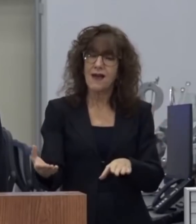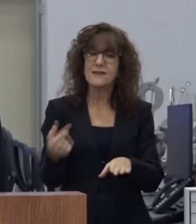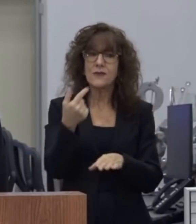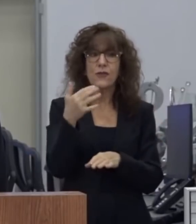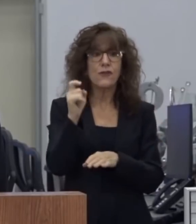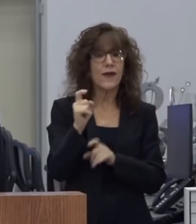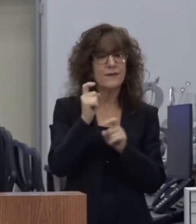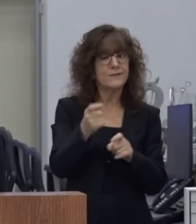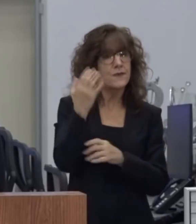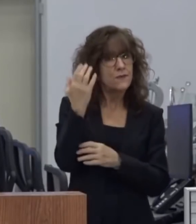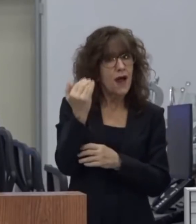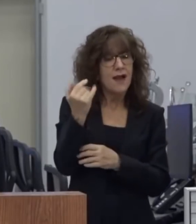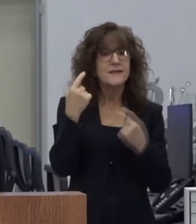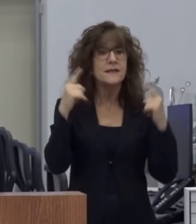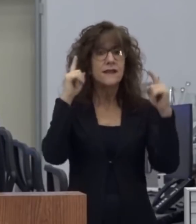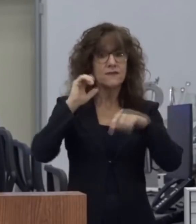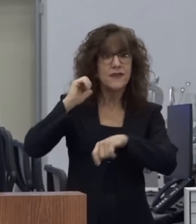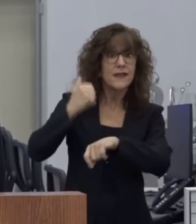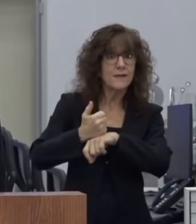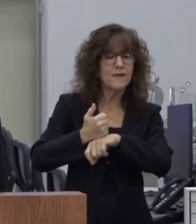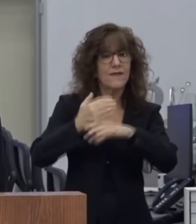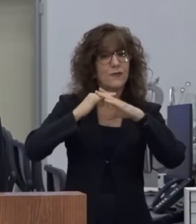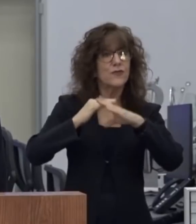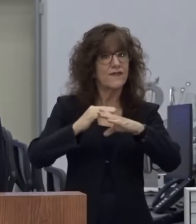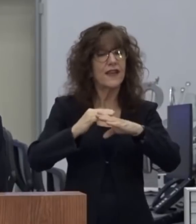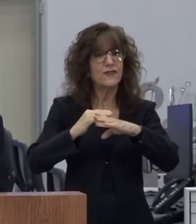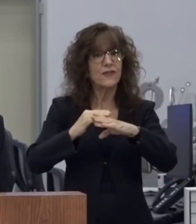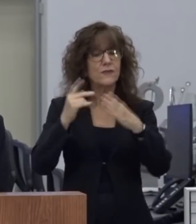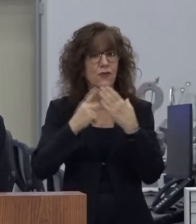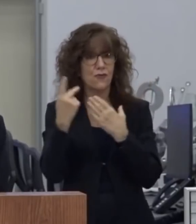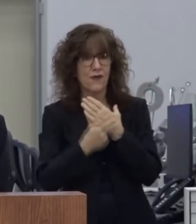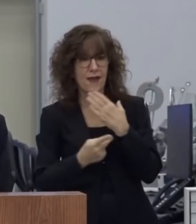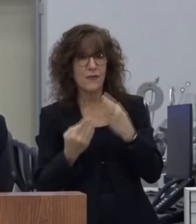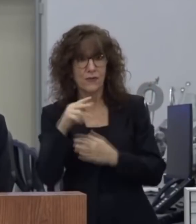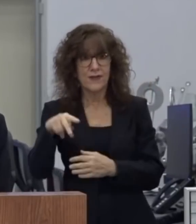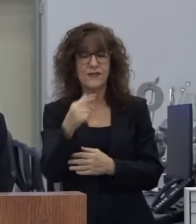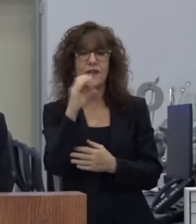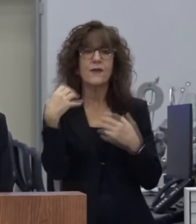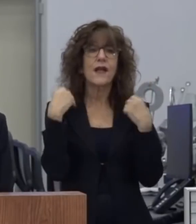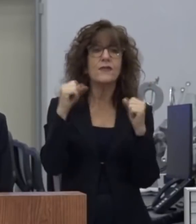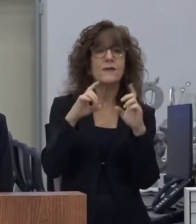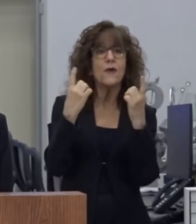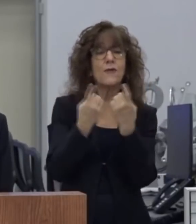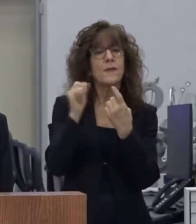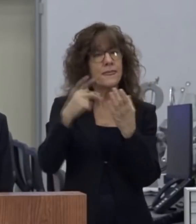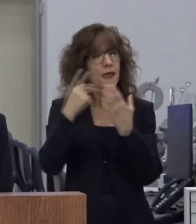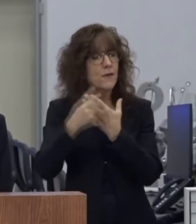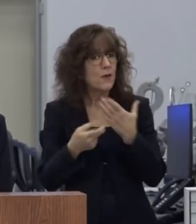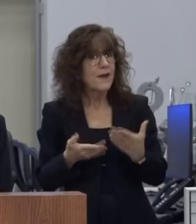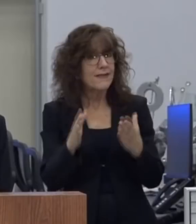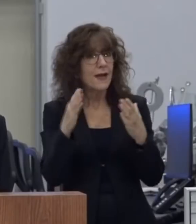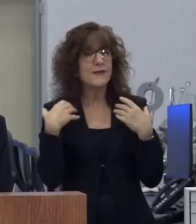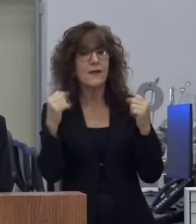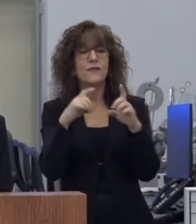was awarded because of the successful implementation of the Prevention Link program through our county health department. This program allows the